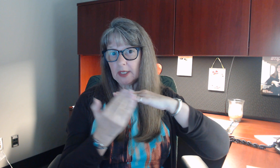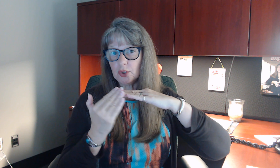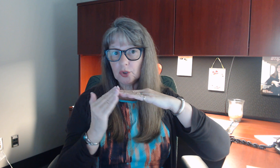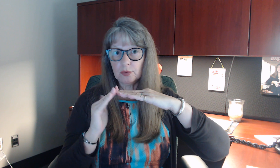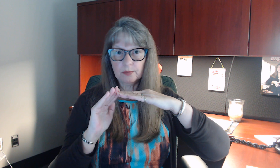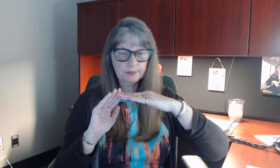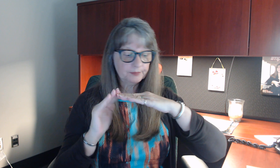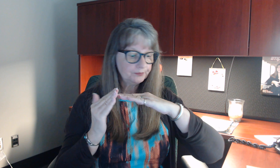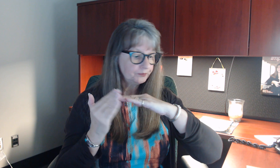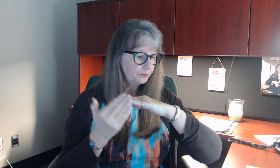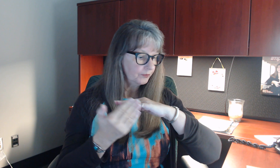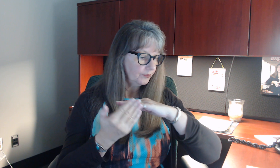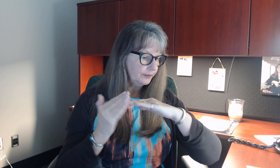edge.